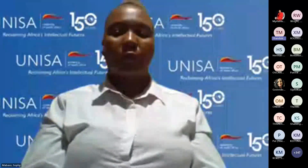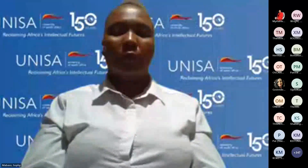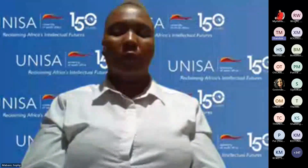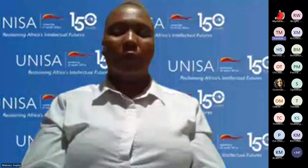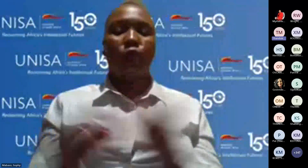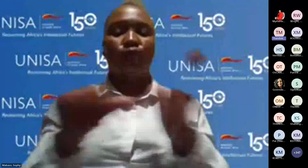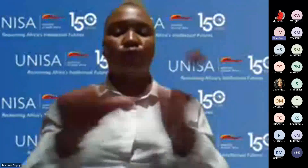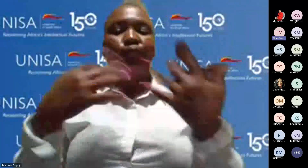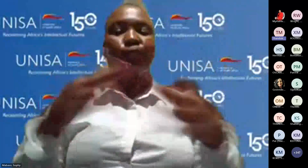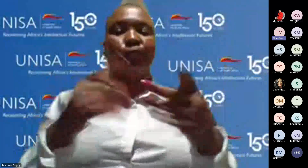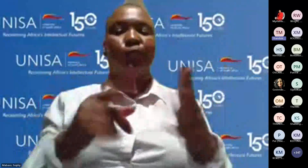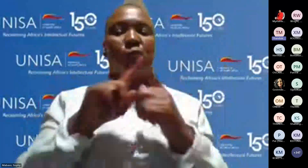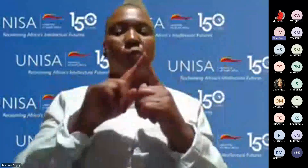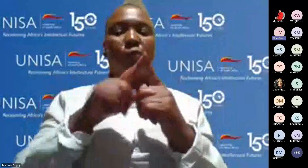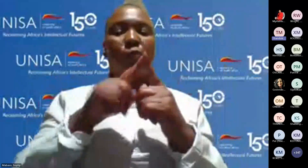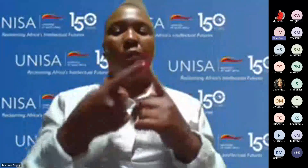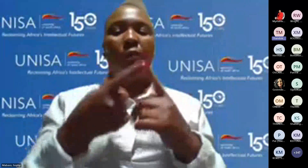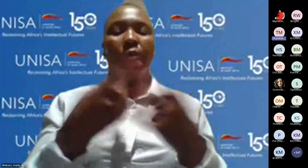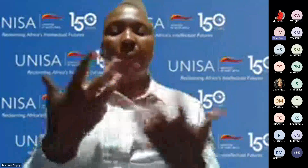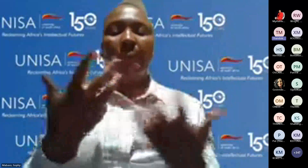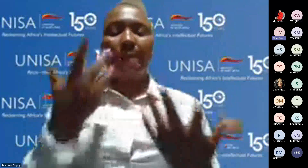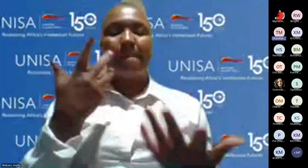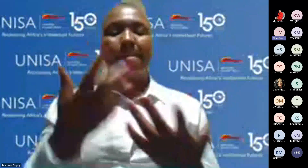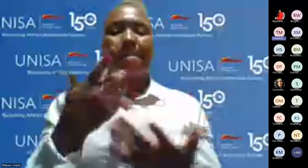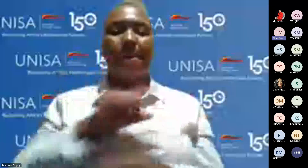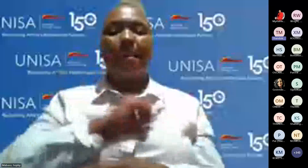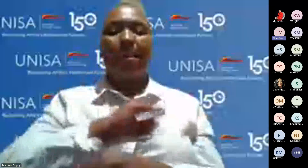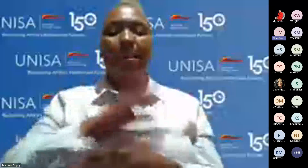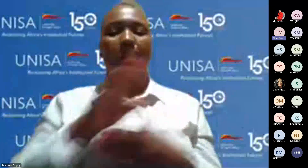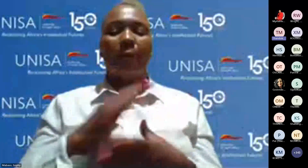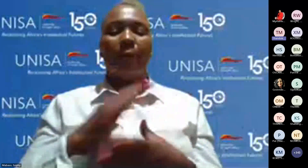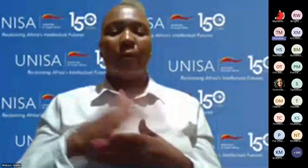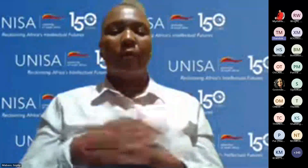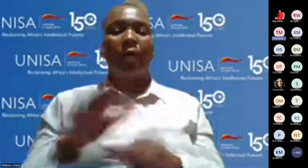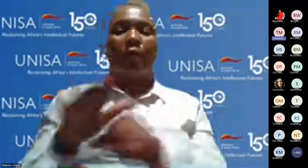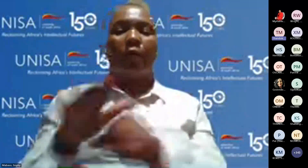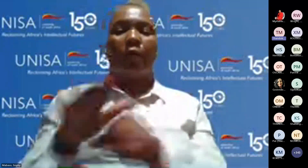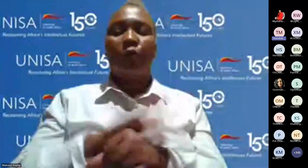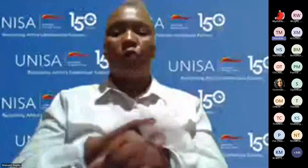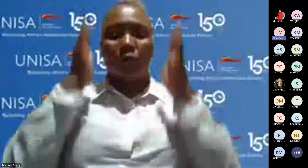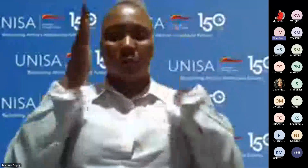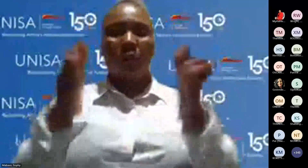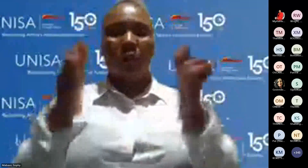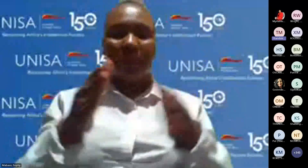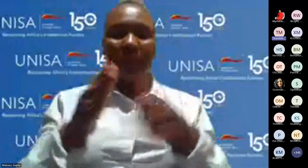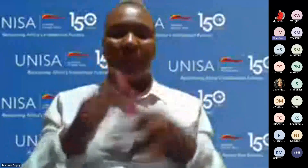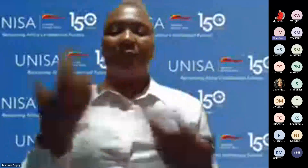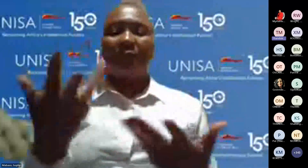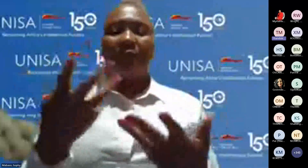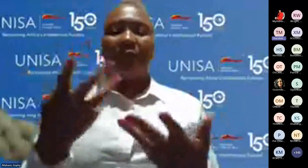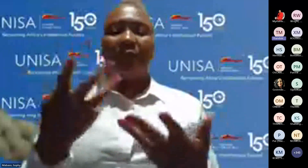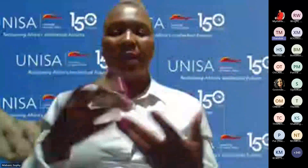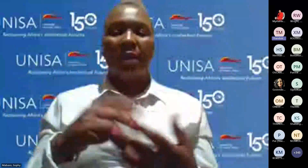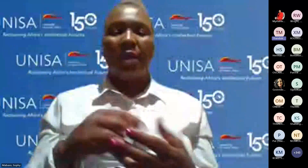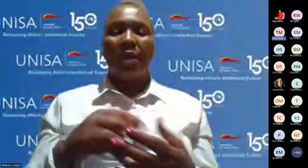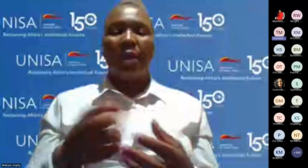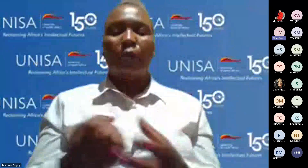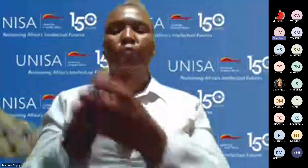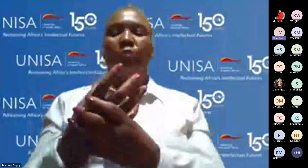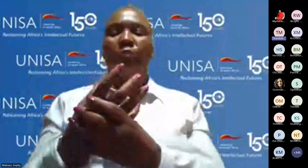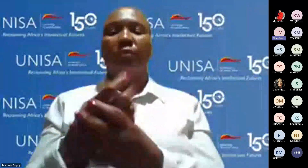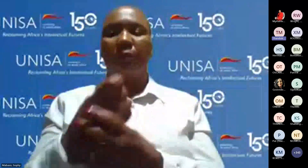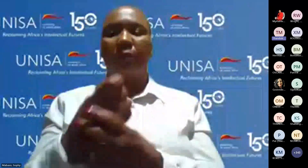points for it to because of when I'm fully concentrating, calculating, and it pops out on silent,